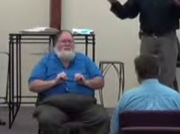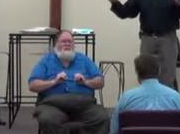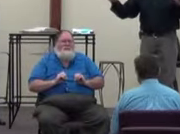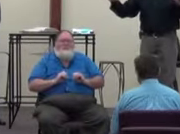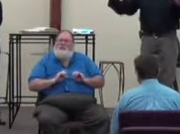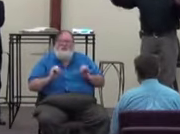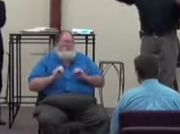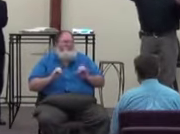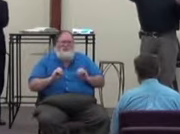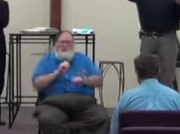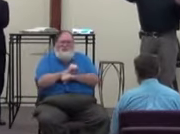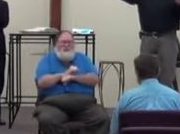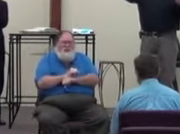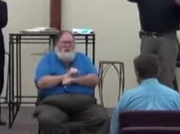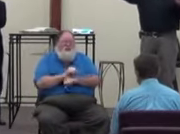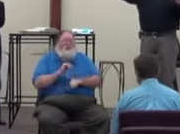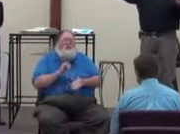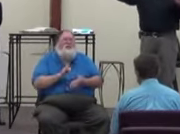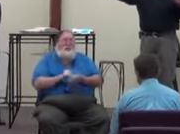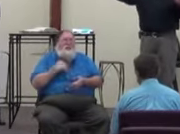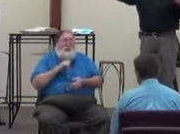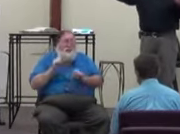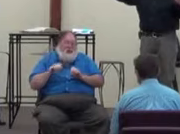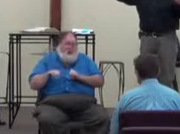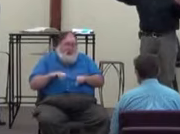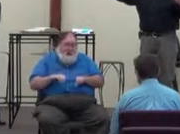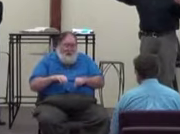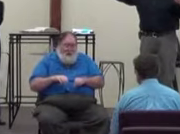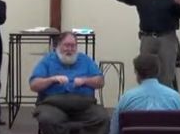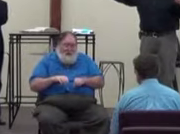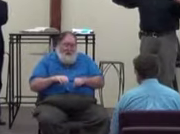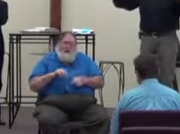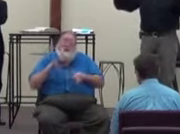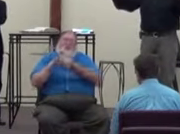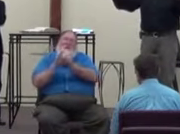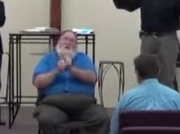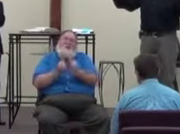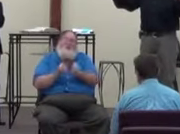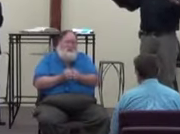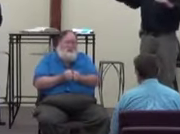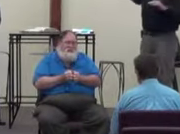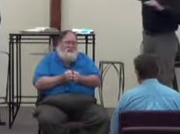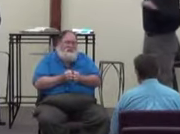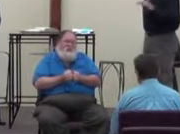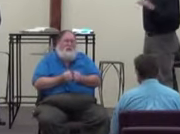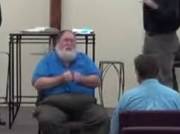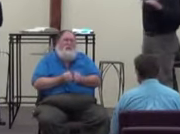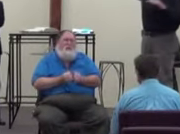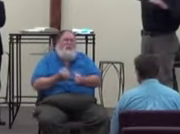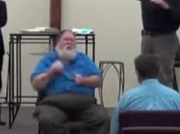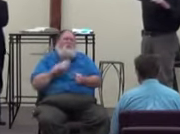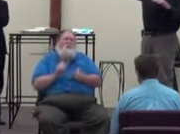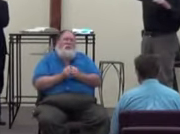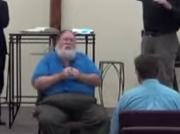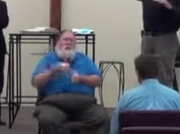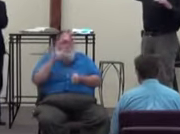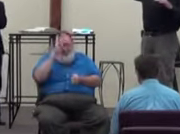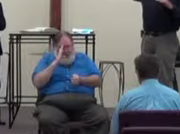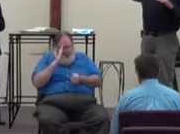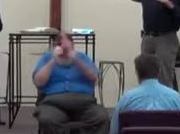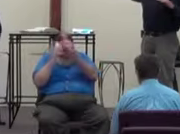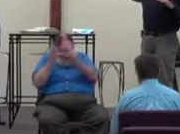work that we can do that's great enough to reconnect us to God the Father Almighty. It's all because of the grace of God through